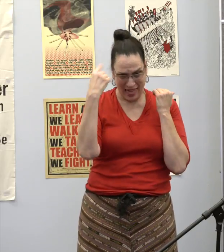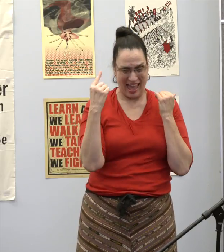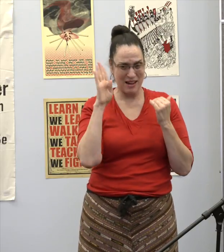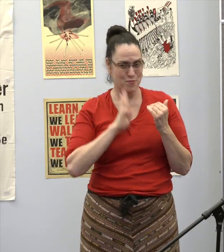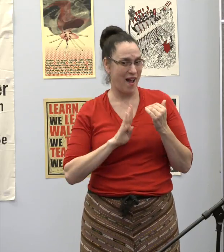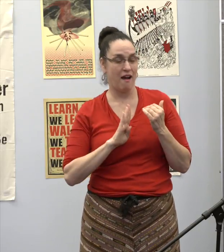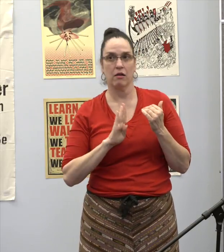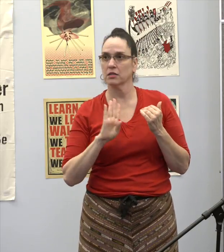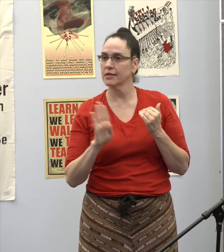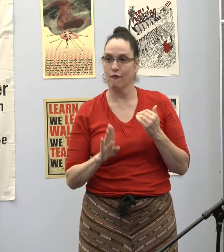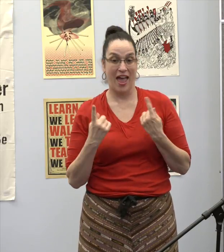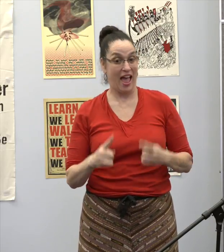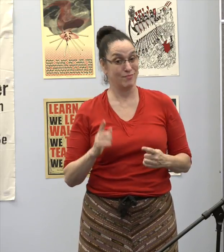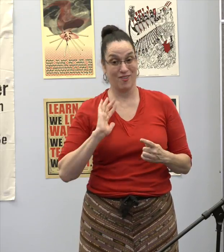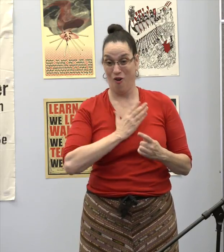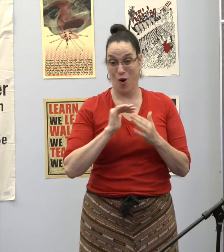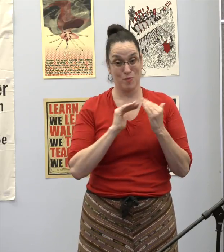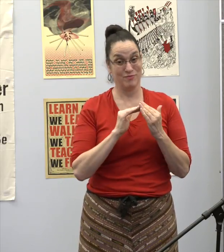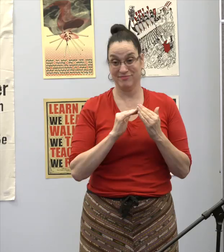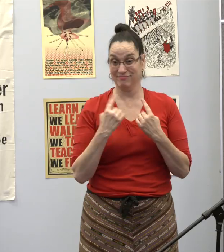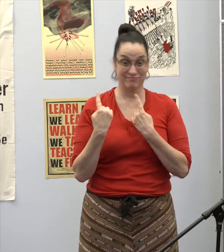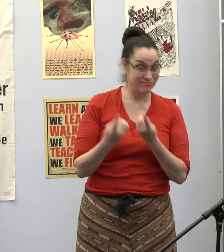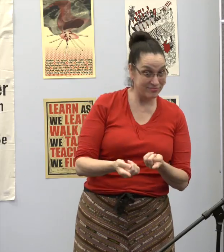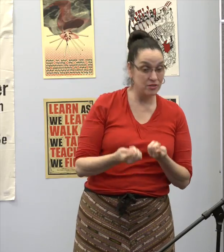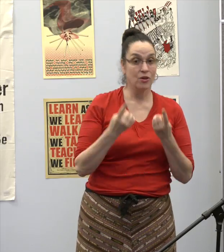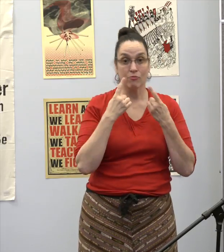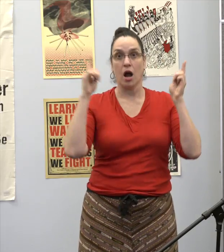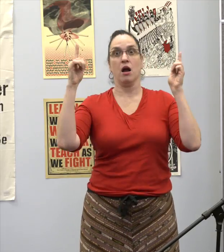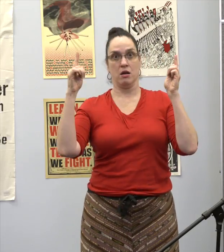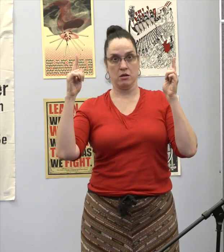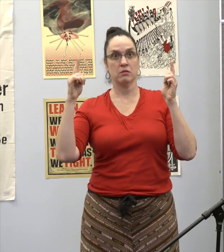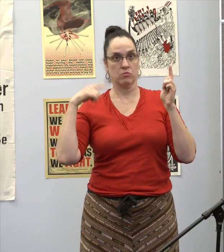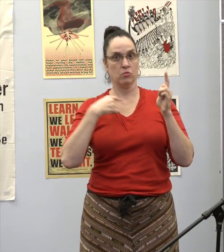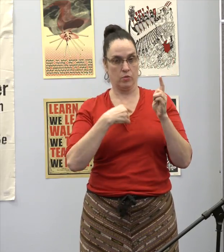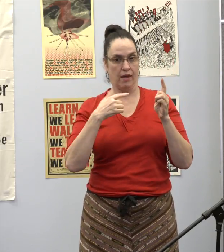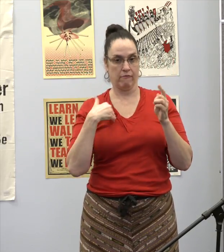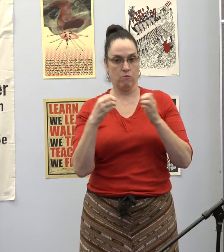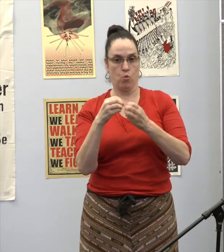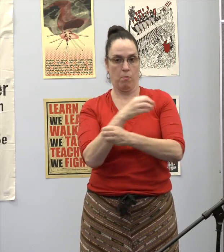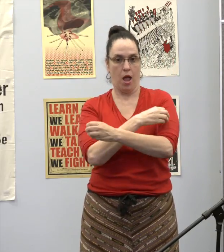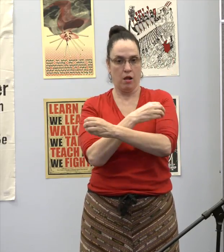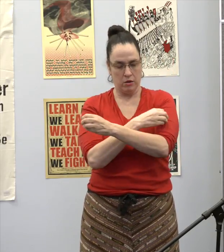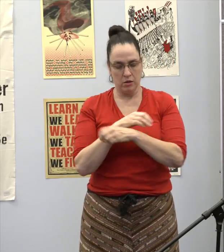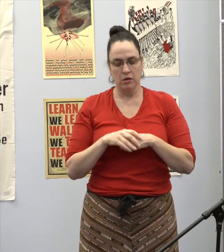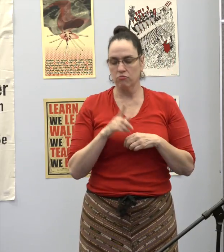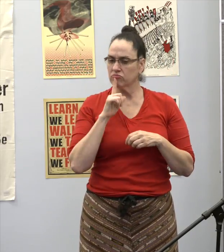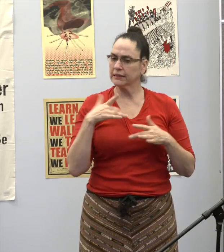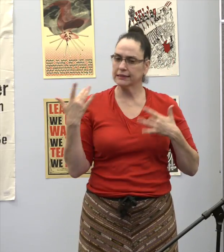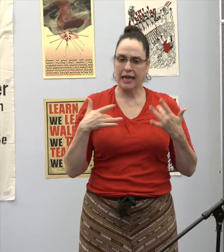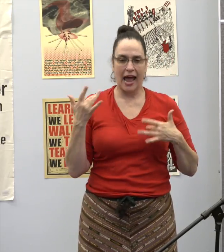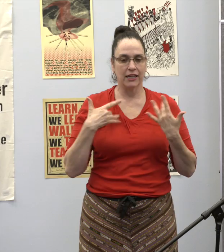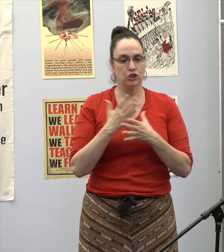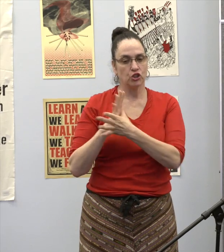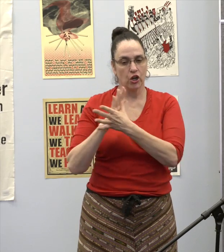never been the case, not in our neighborhood. So that's really exciting to share, and I'm happy that I